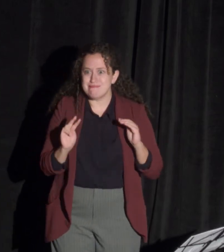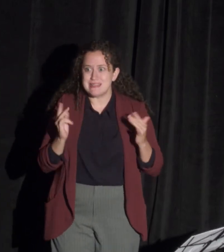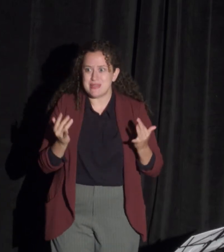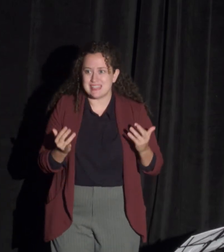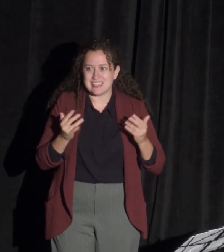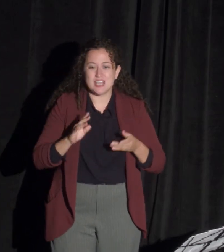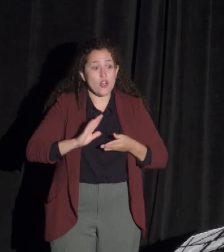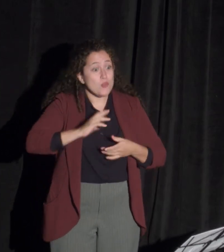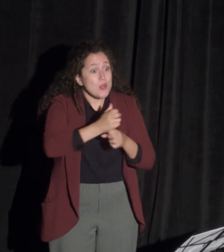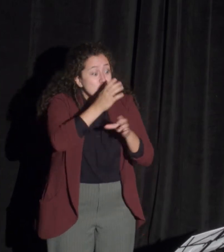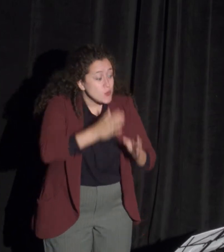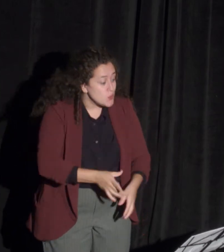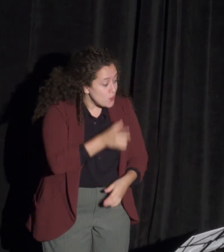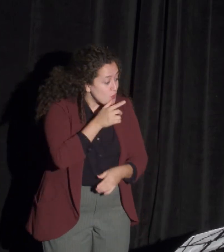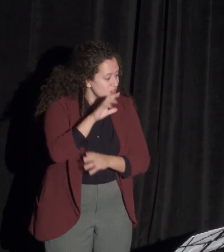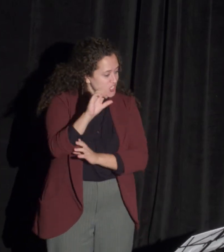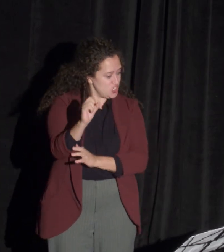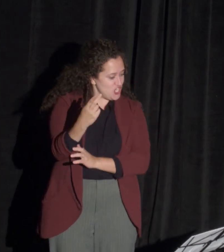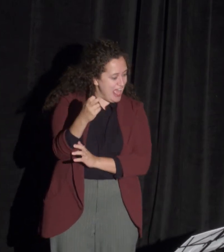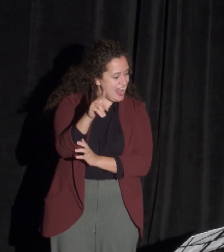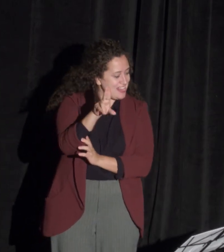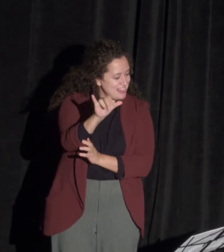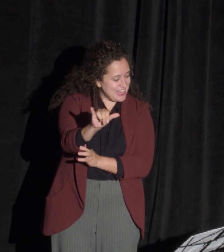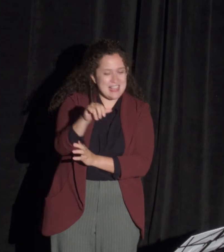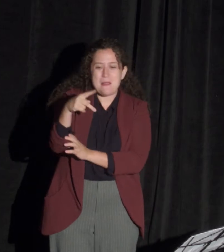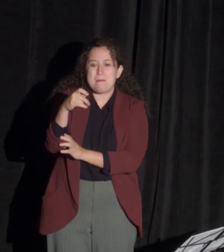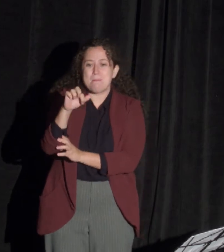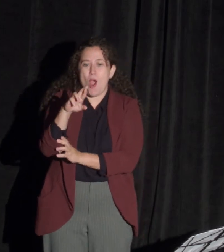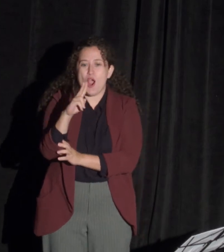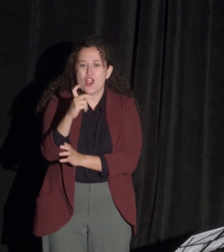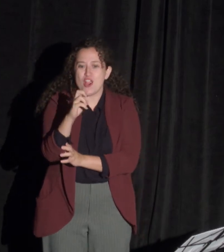is Shelley Parker Chan. Woo!